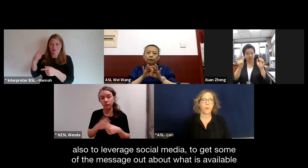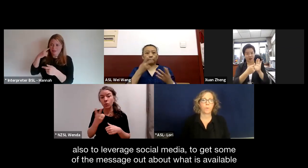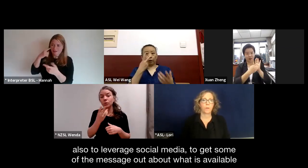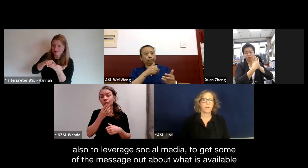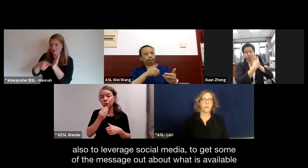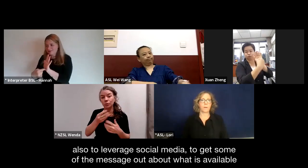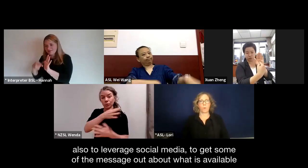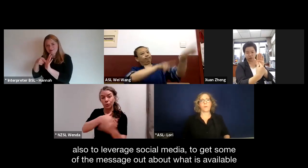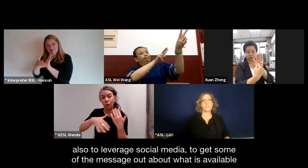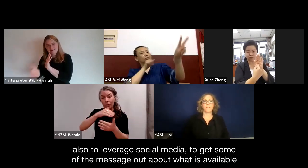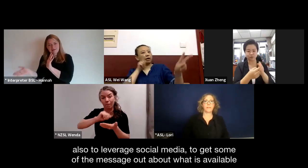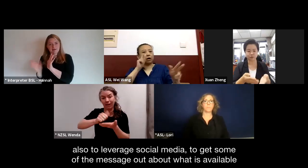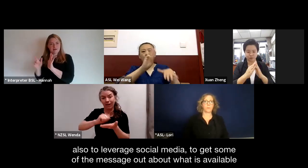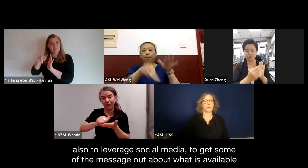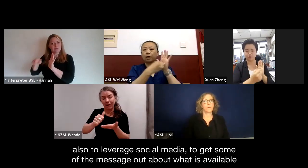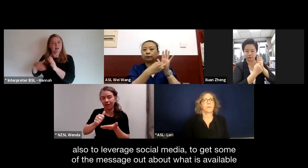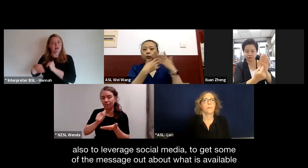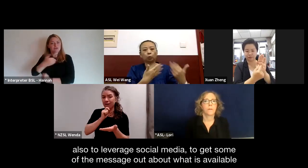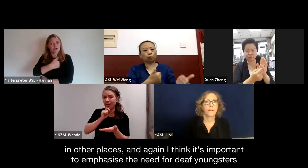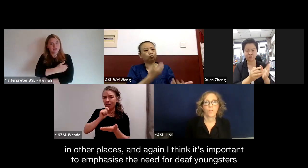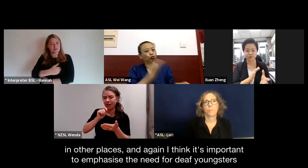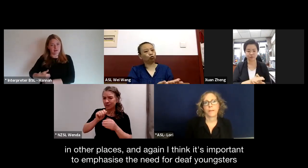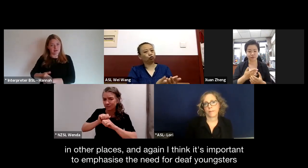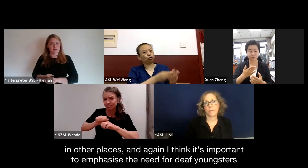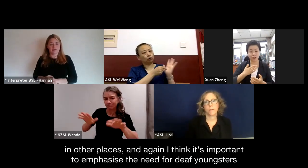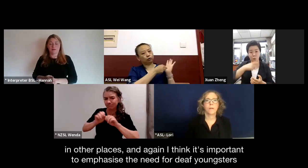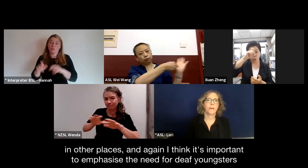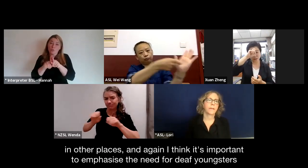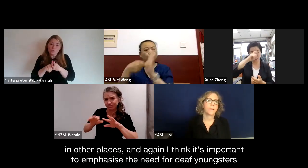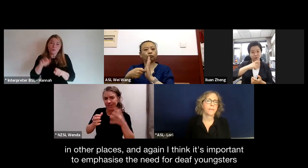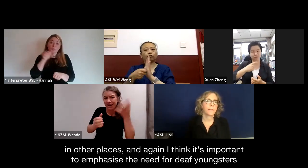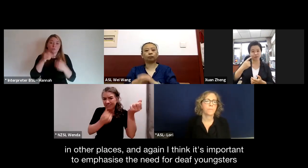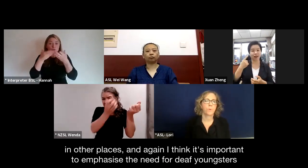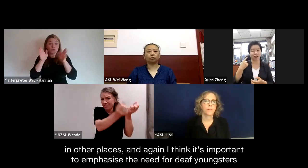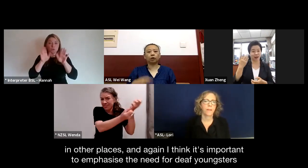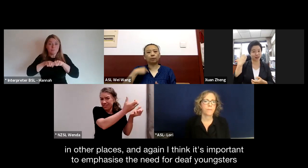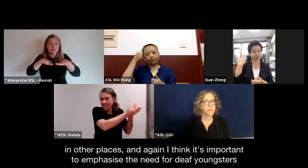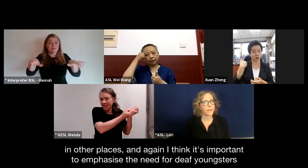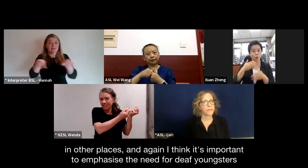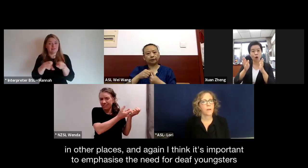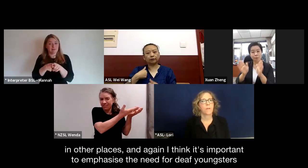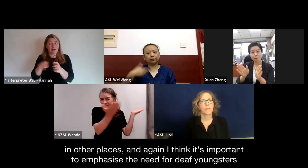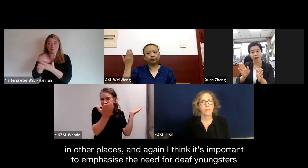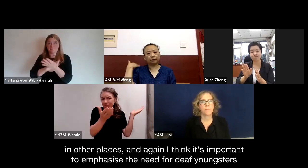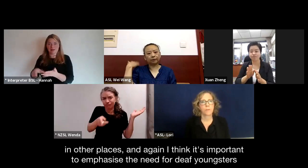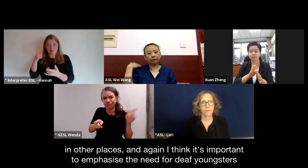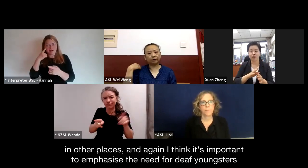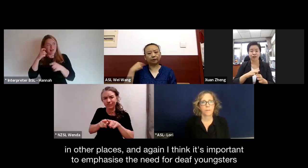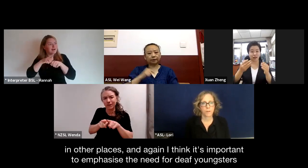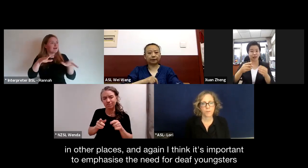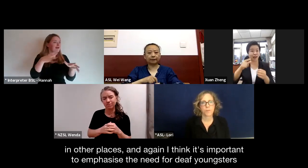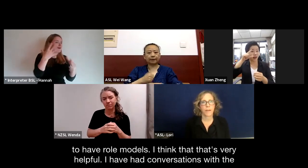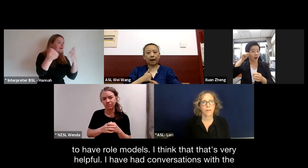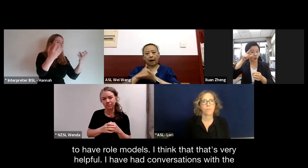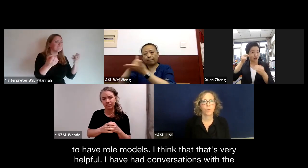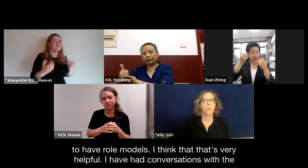the message out about what is available in other places. And again, I think it's important to emphasize the need for deaf